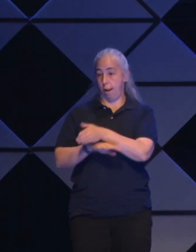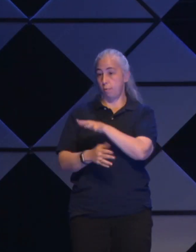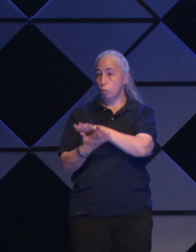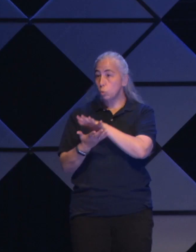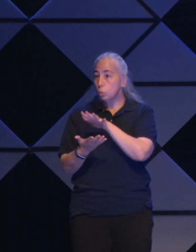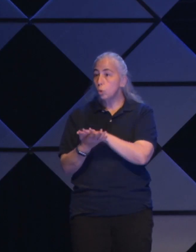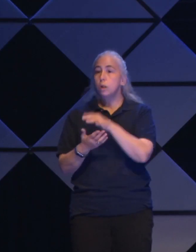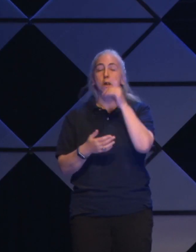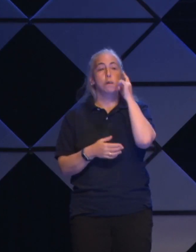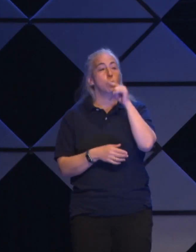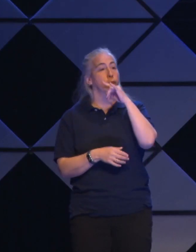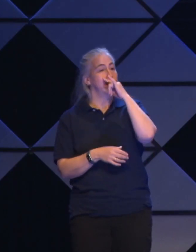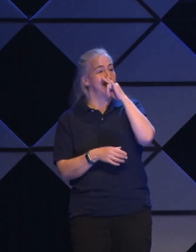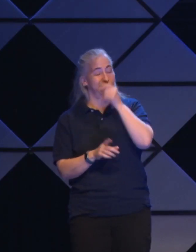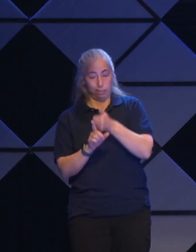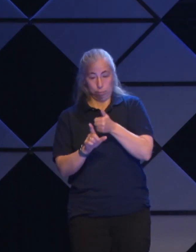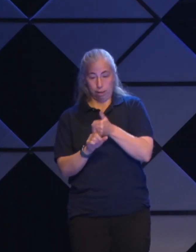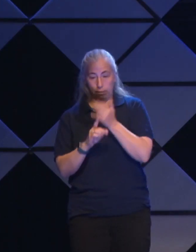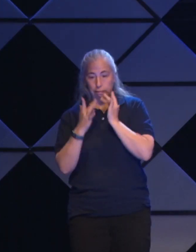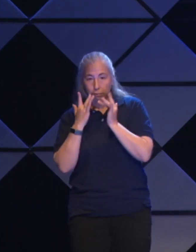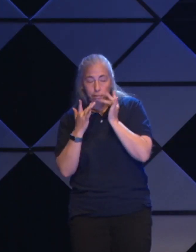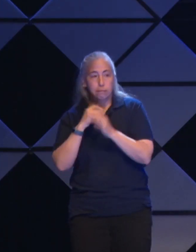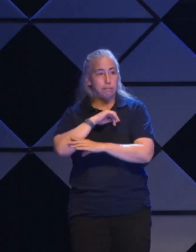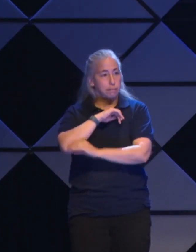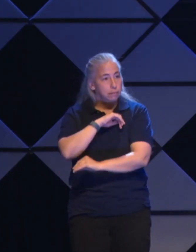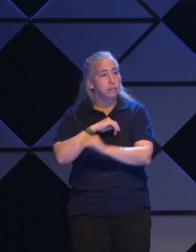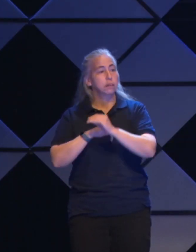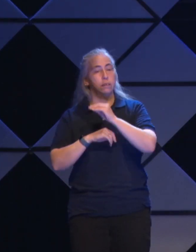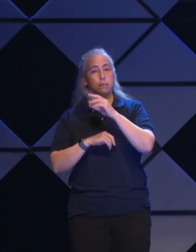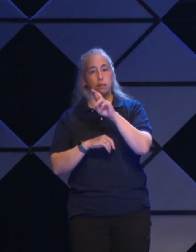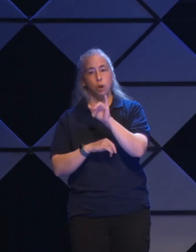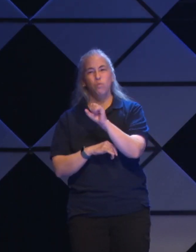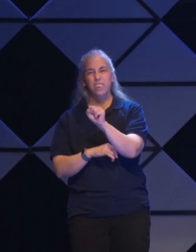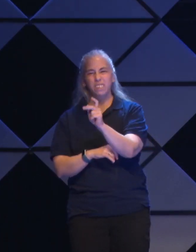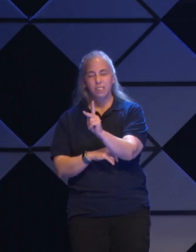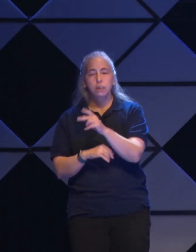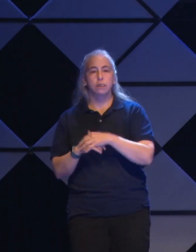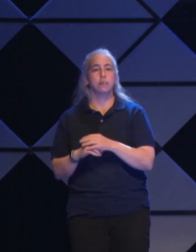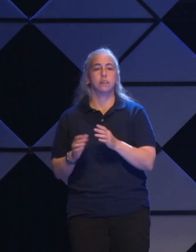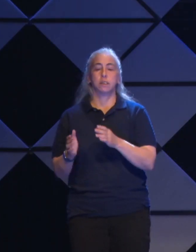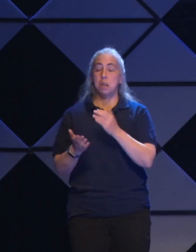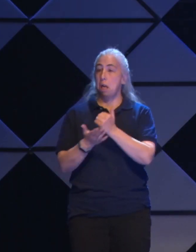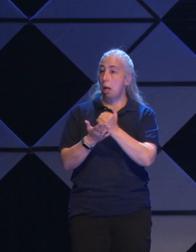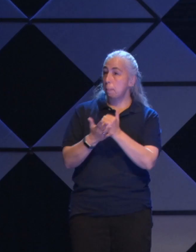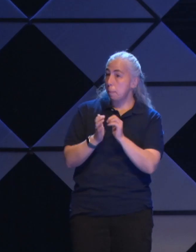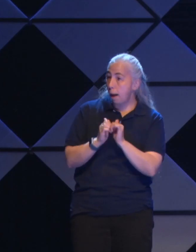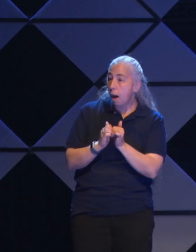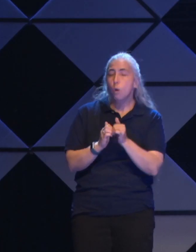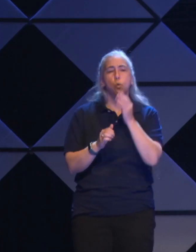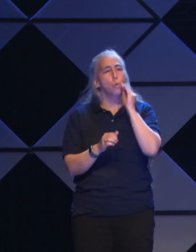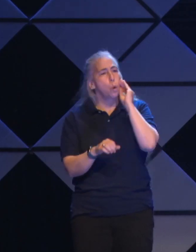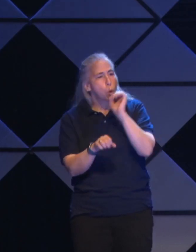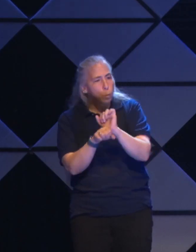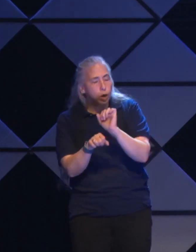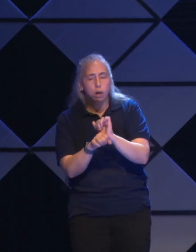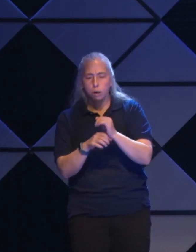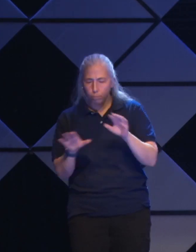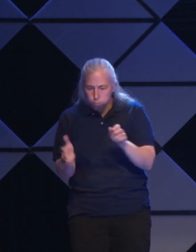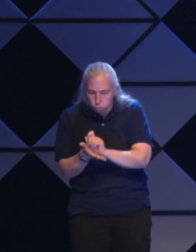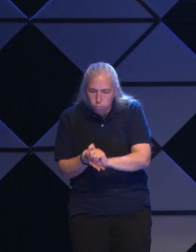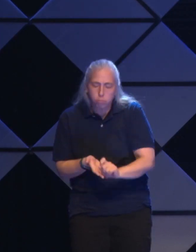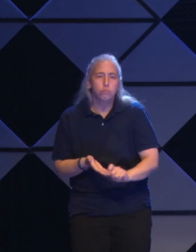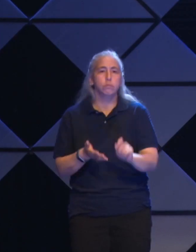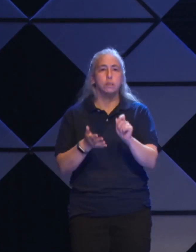kids at risk, and help them with their homeworks, character development, and help them to pursue